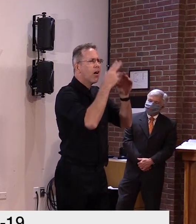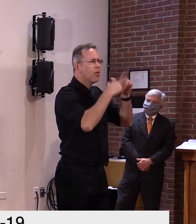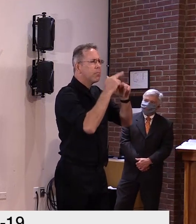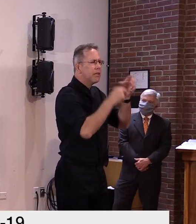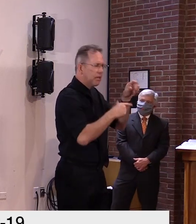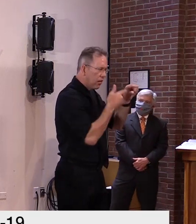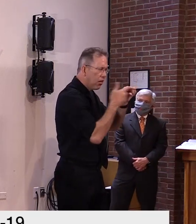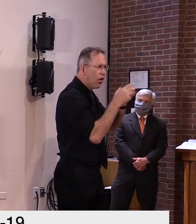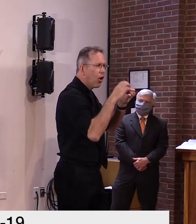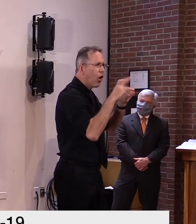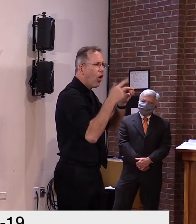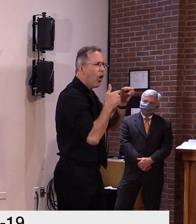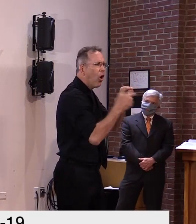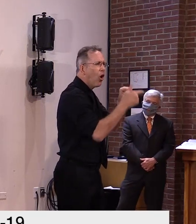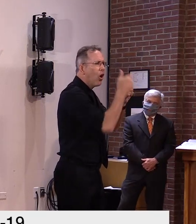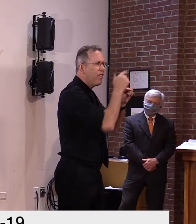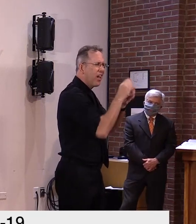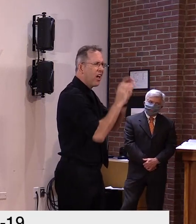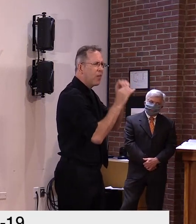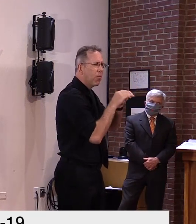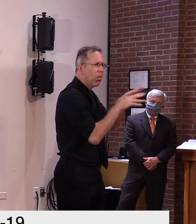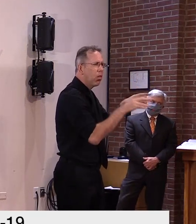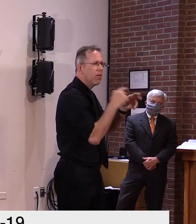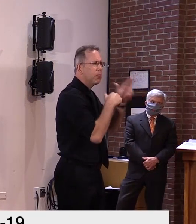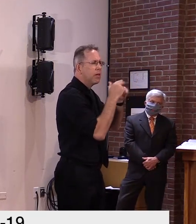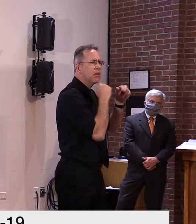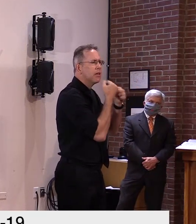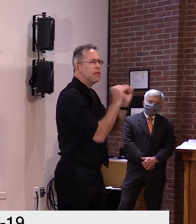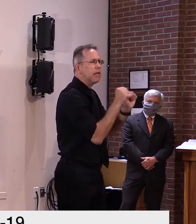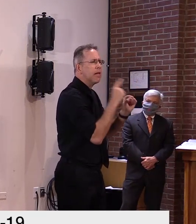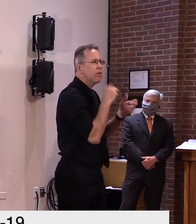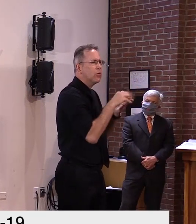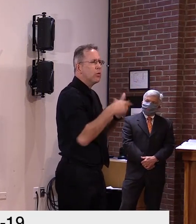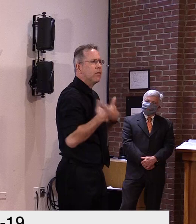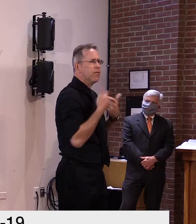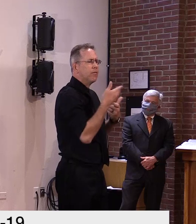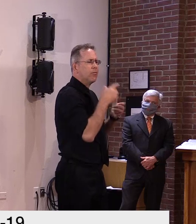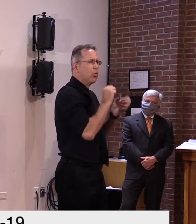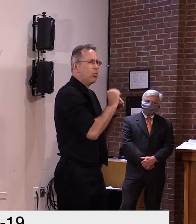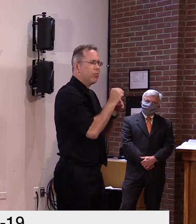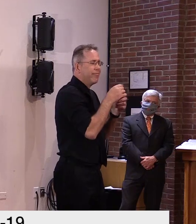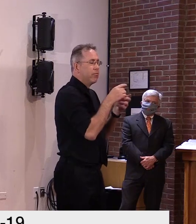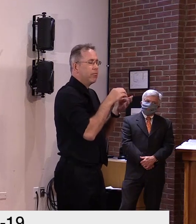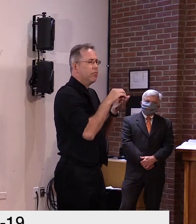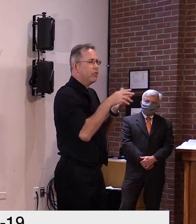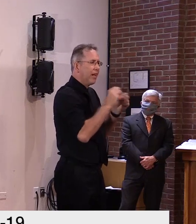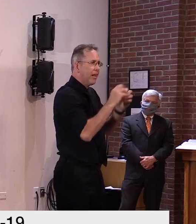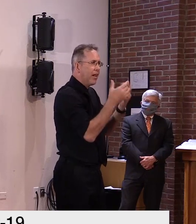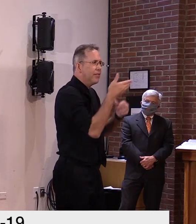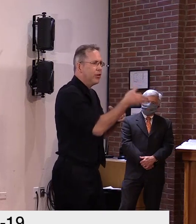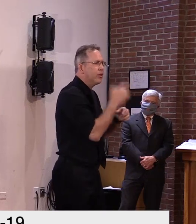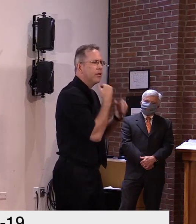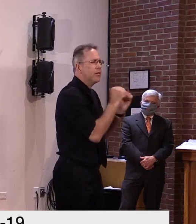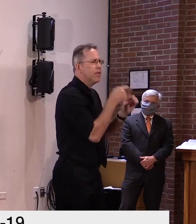built around the same time. And a quick follow-up after that. Sure. So